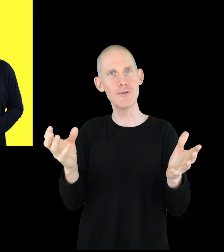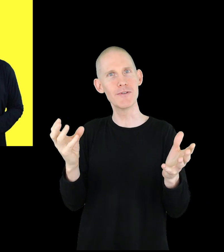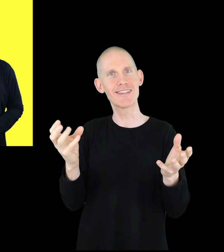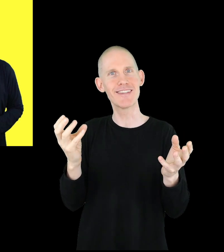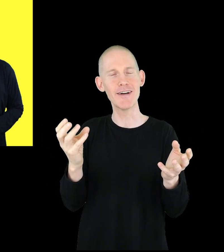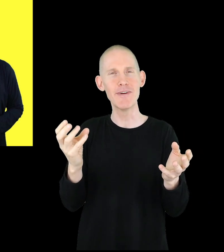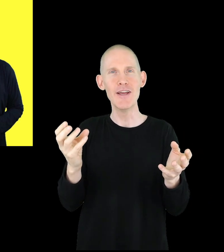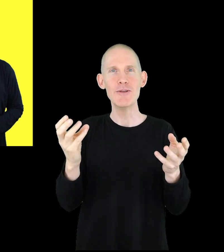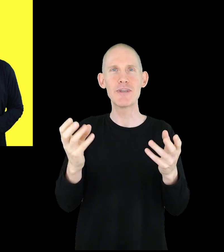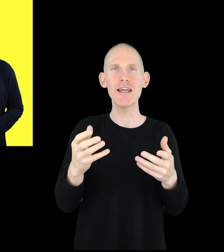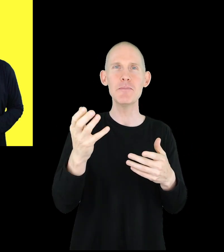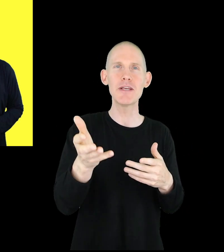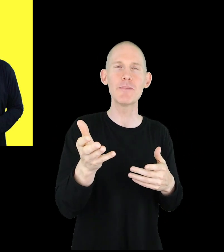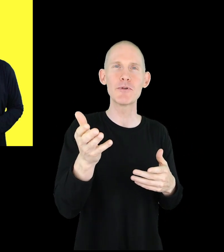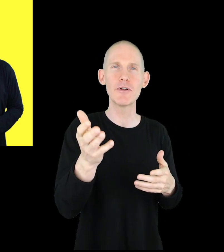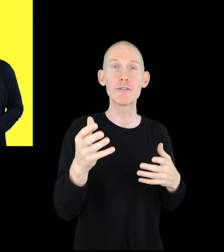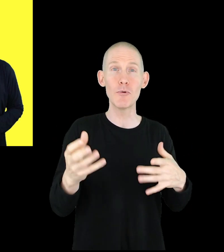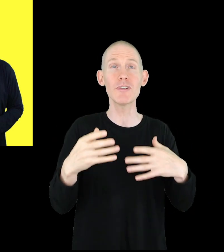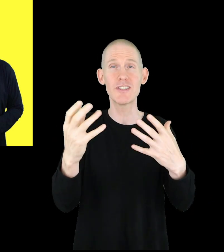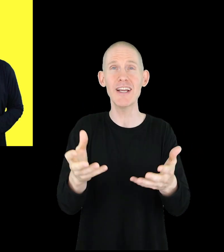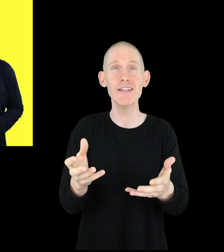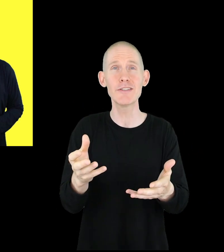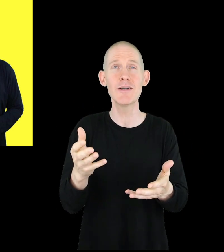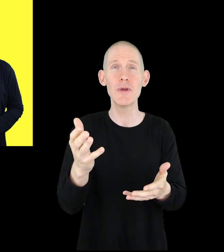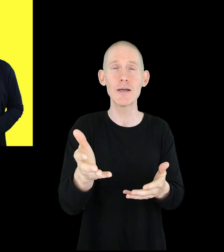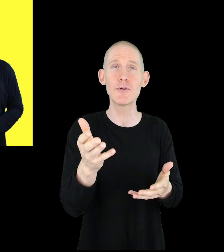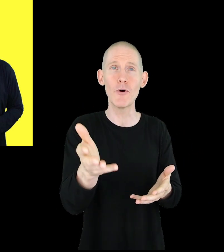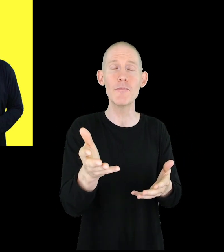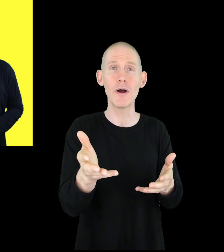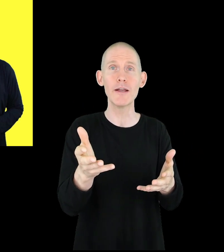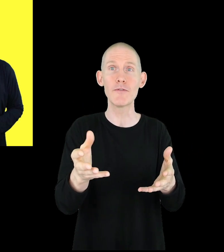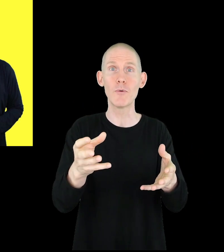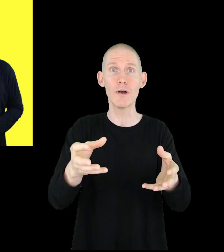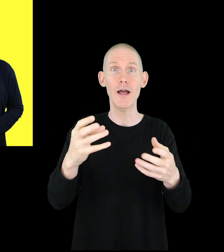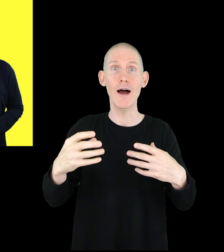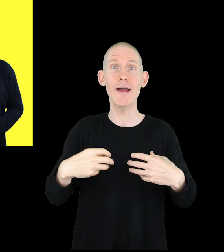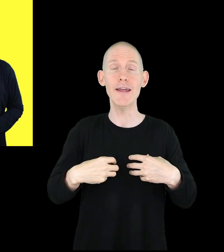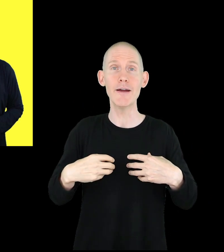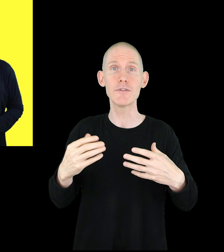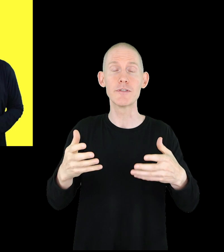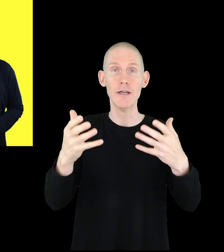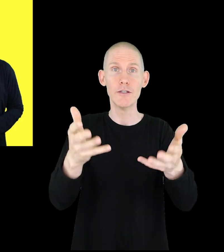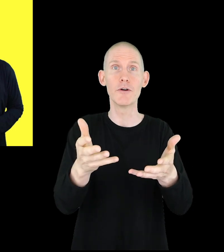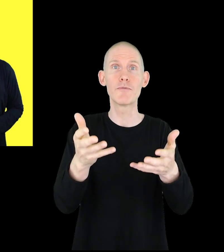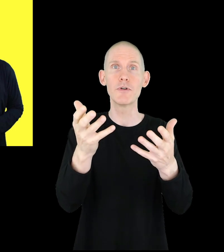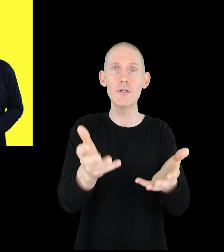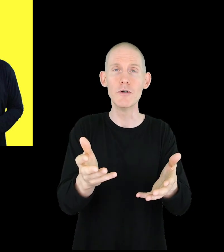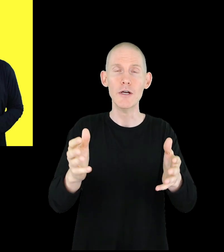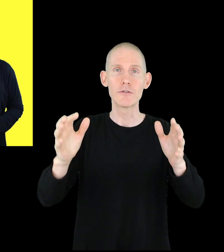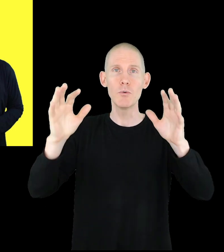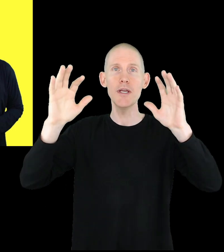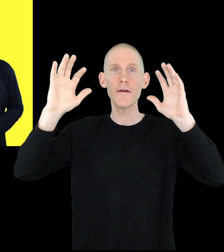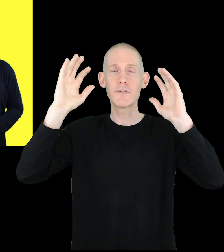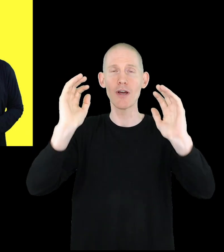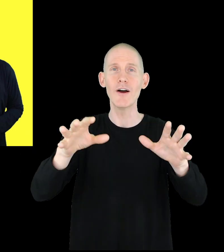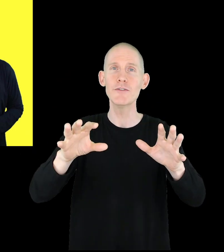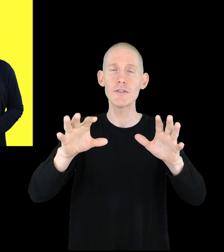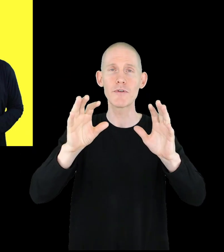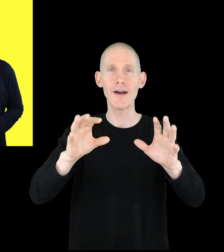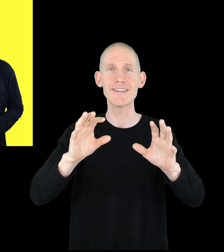the stuff, you can't make up it's more challenging to make up your own mind if what I have is good for you. So we have tons of content